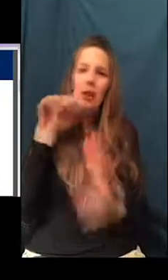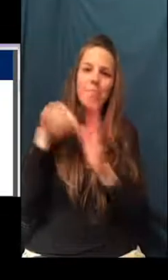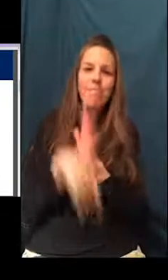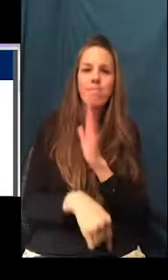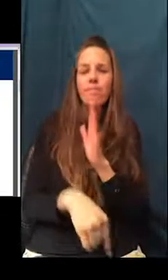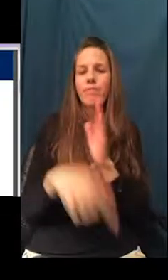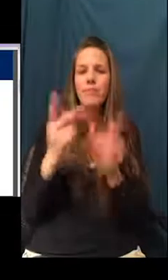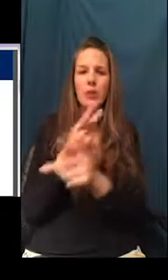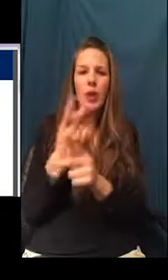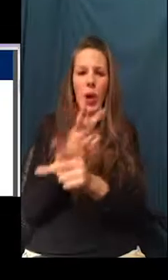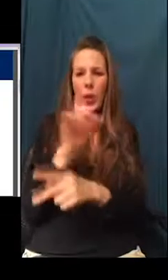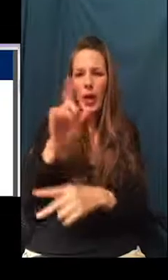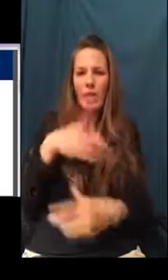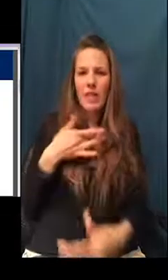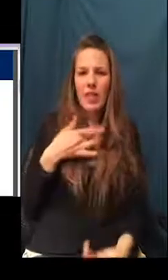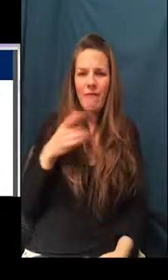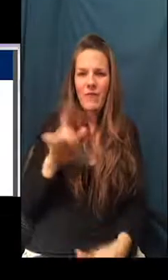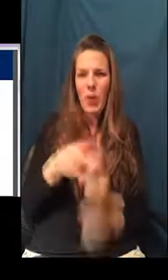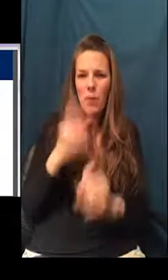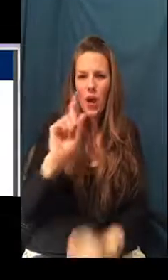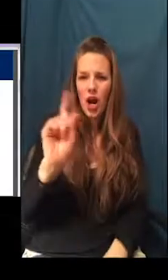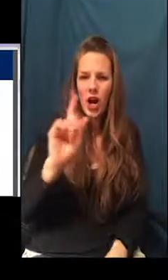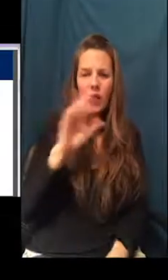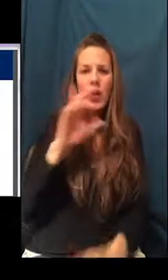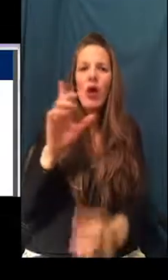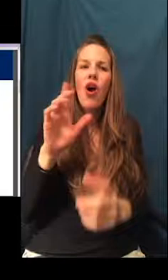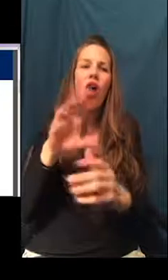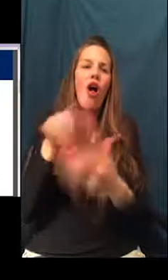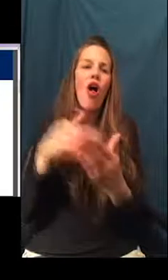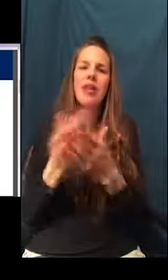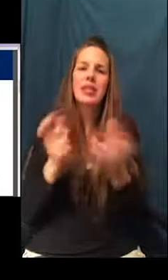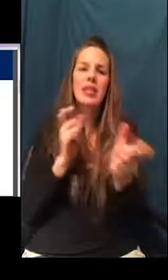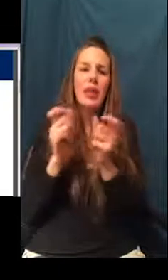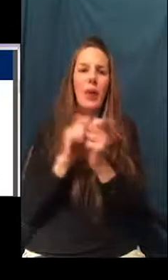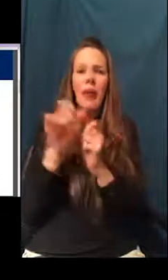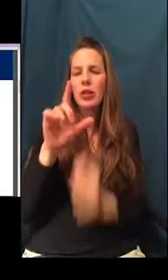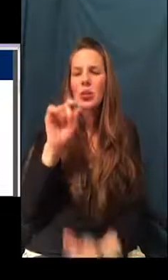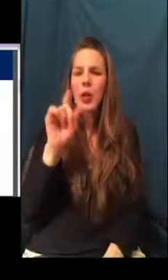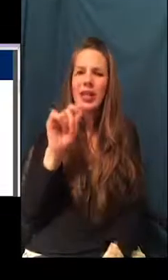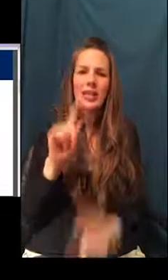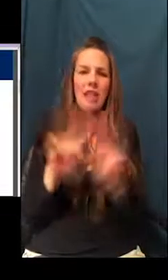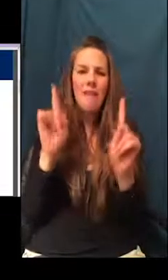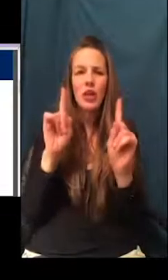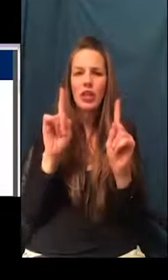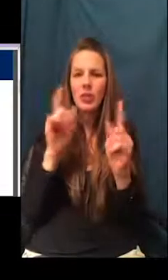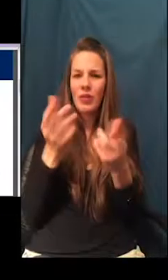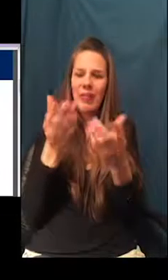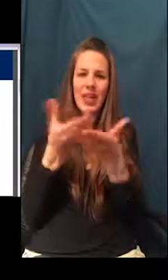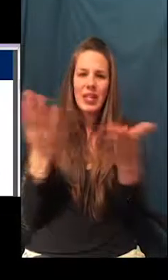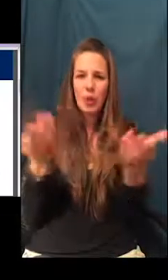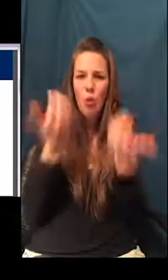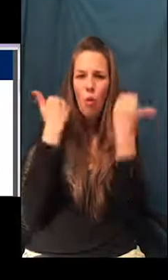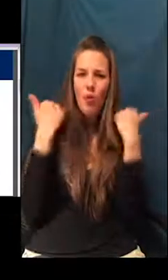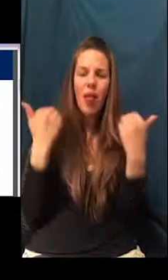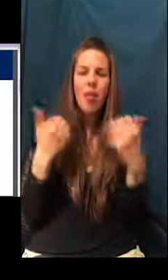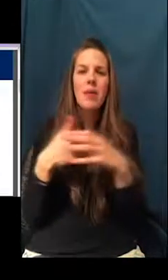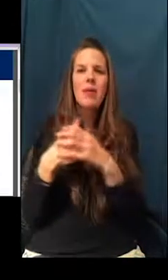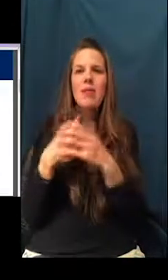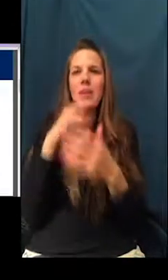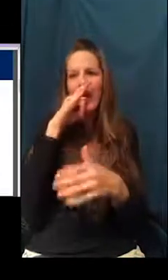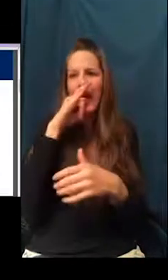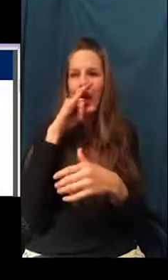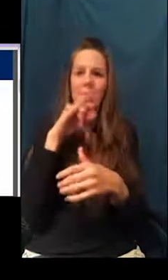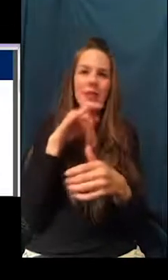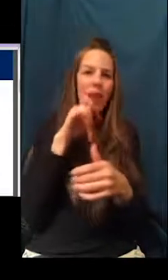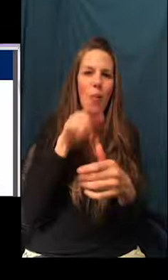of where their feelings are really coming from, because we're all dealing with 20 different things that are overwhelming, right? And our kids,